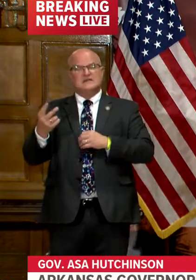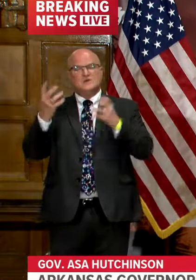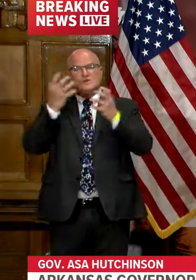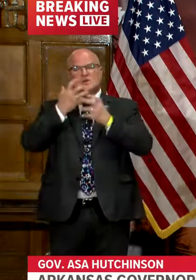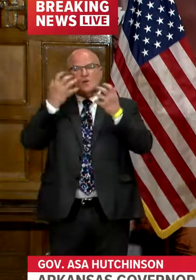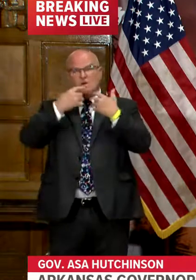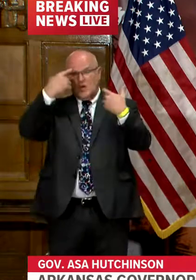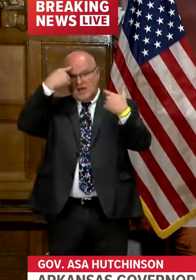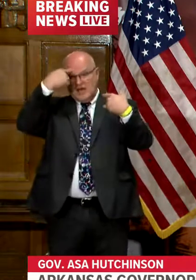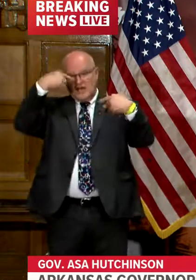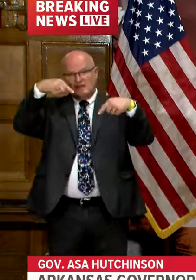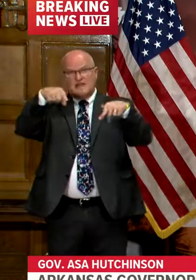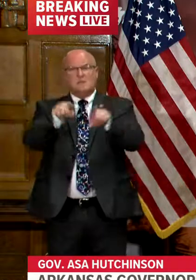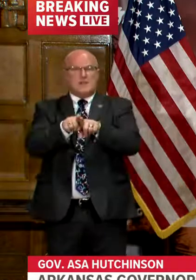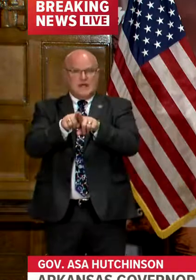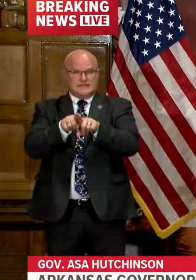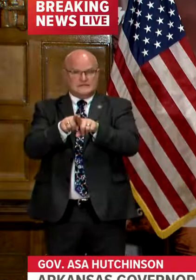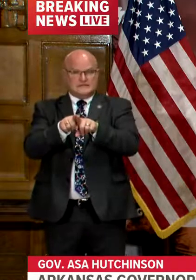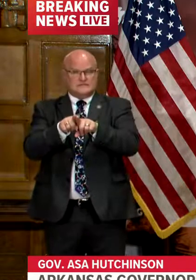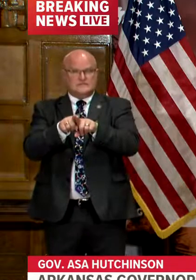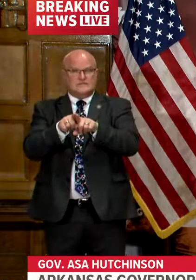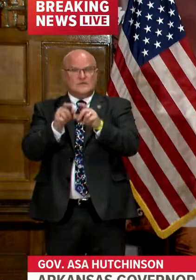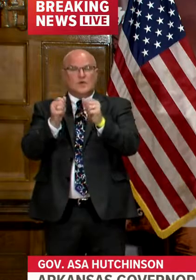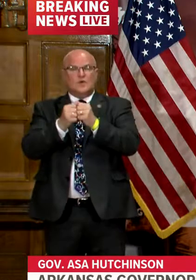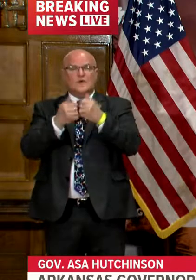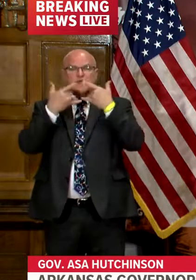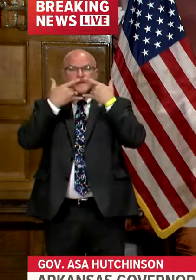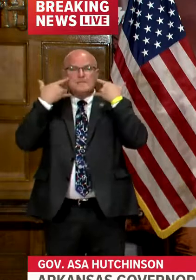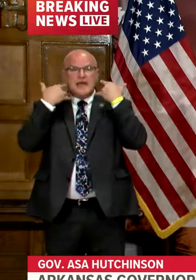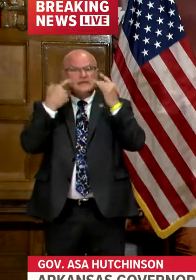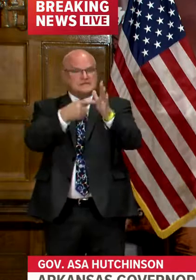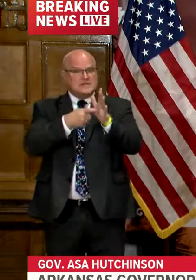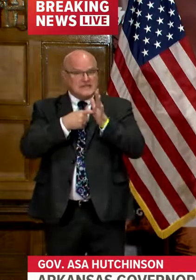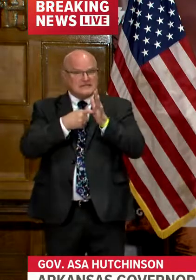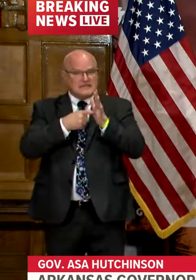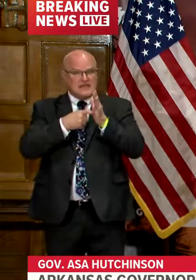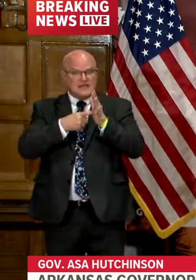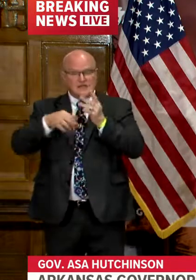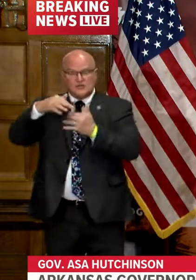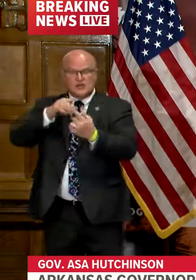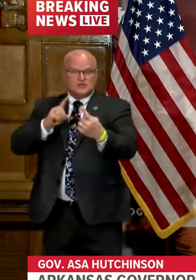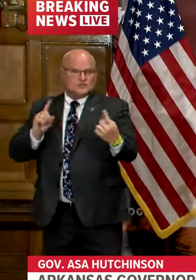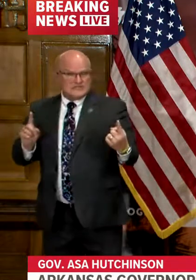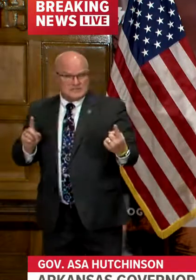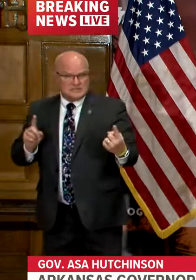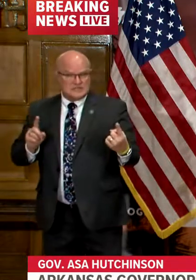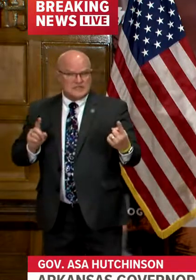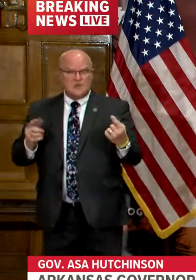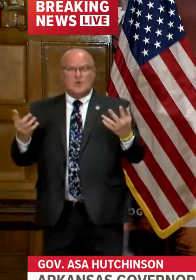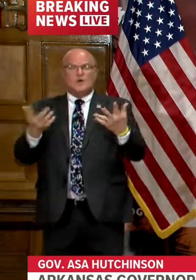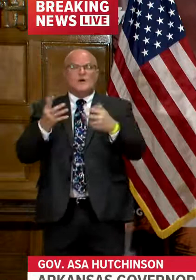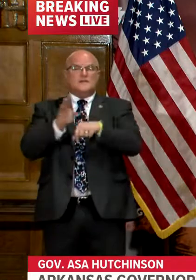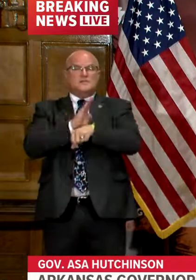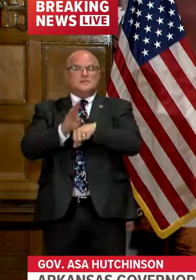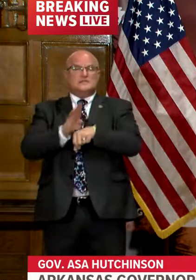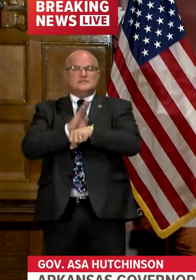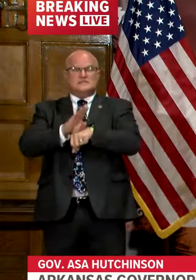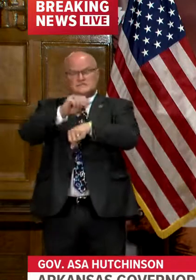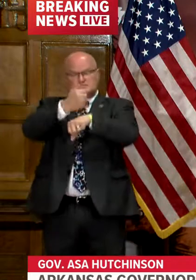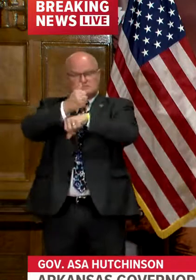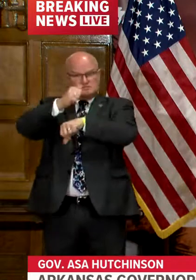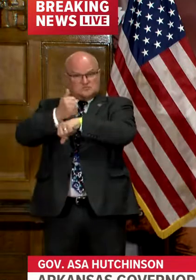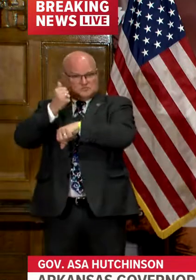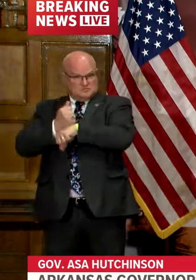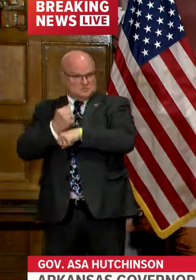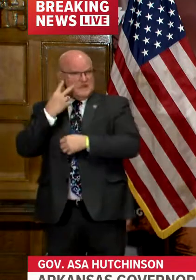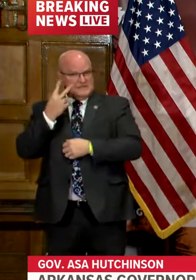of compliance with the mask mandate, with the social distancing, with what the businesses are put into